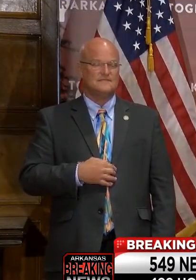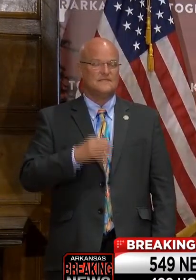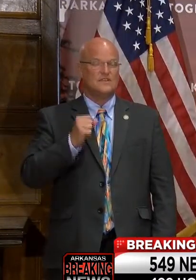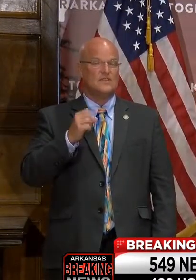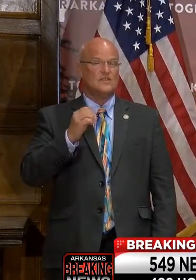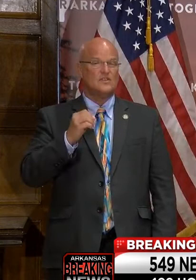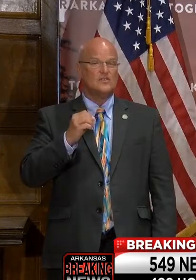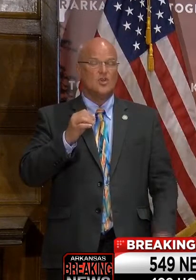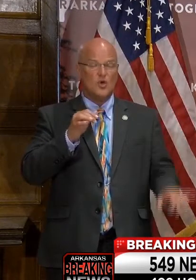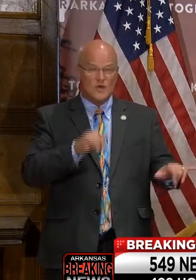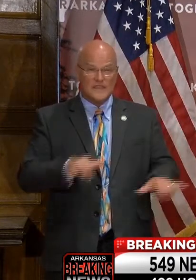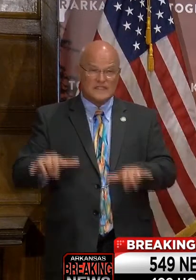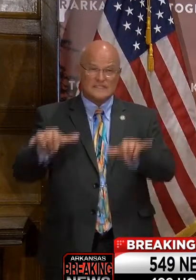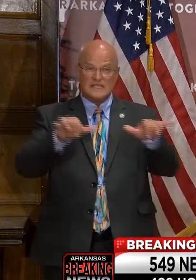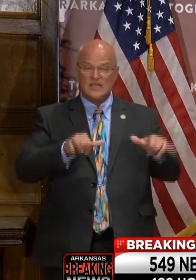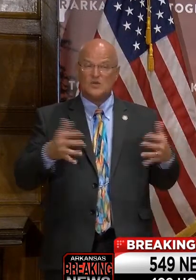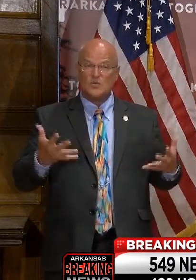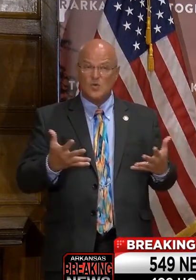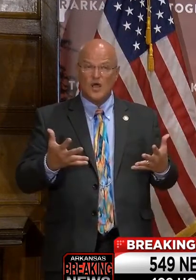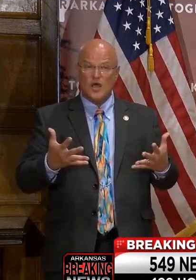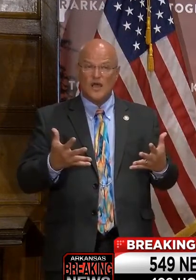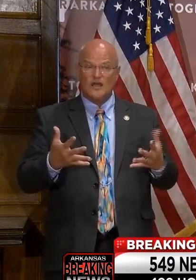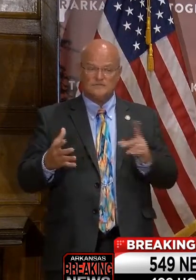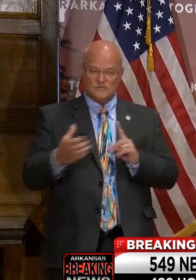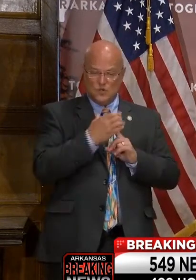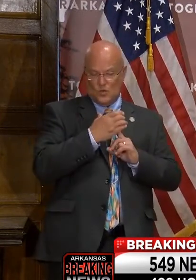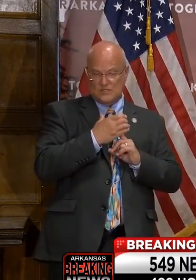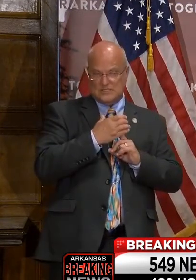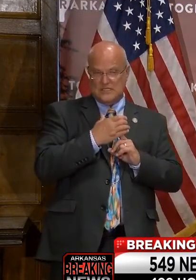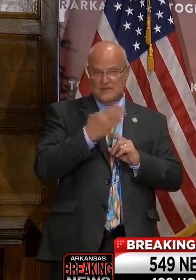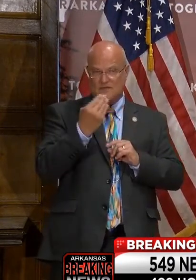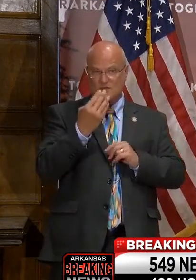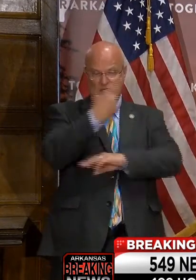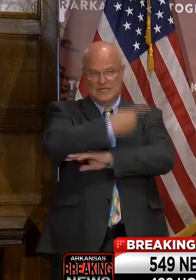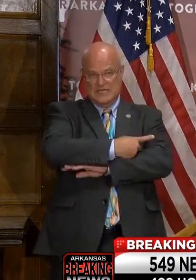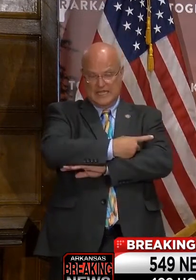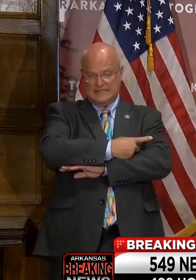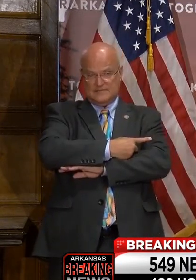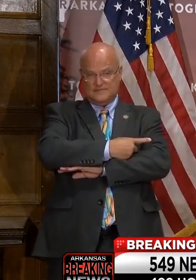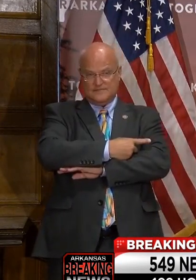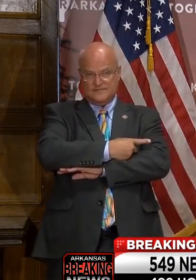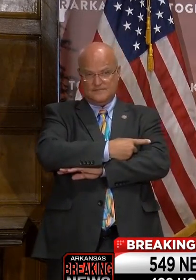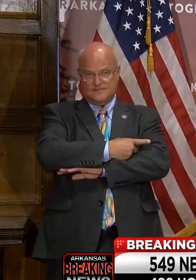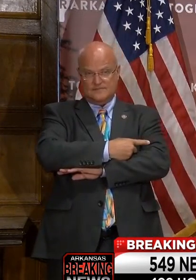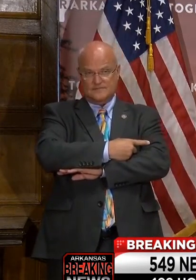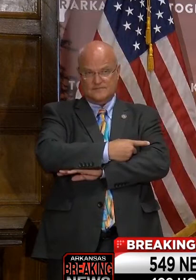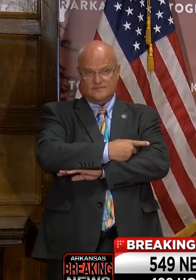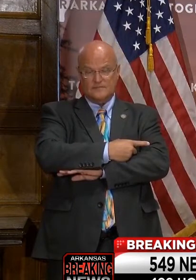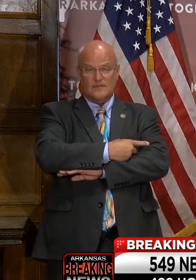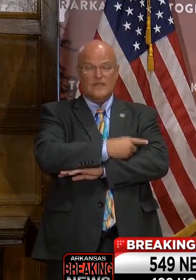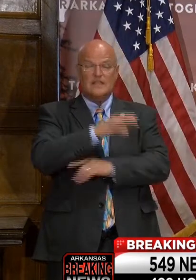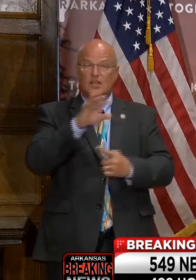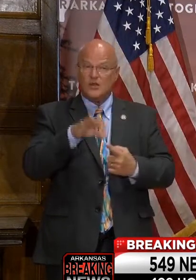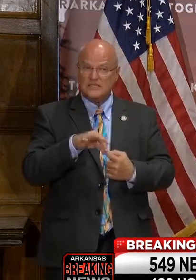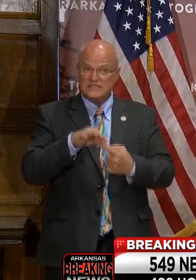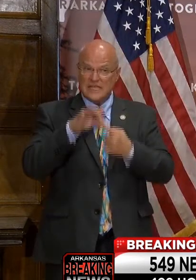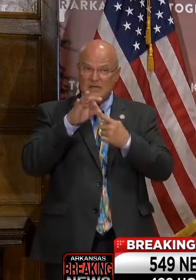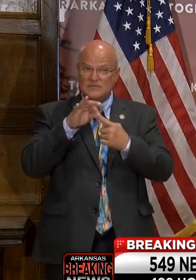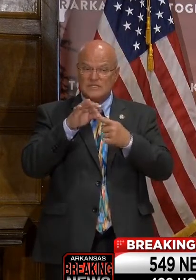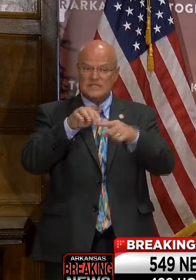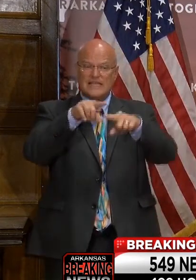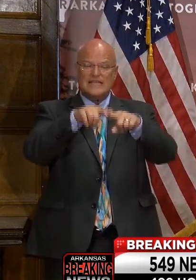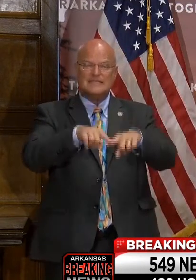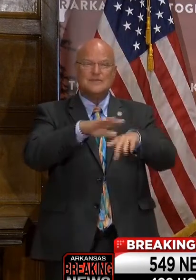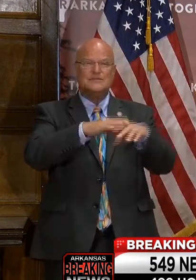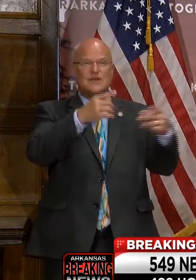So the standard is they should remain quarantined for 14 days. There are exceptions, and it depends